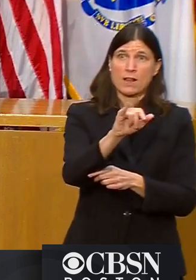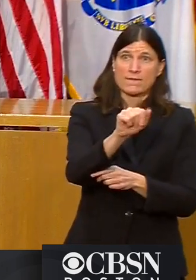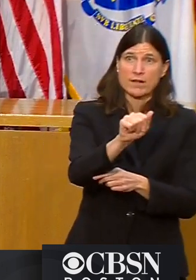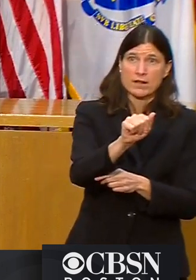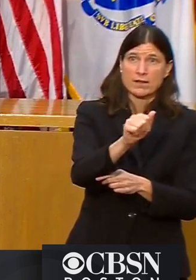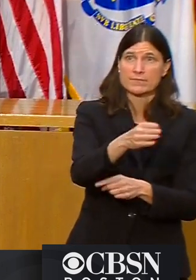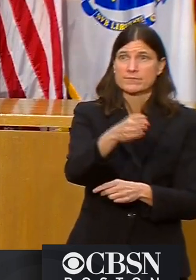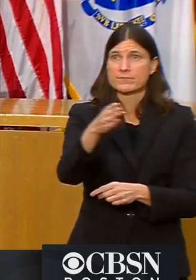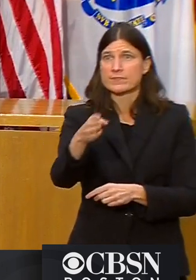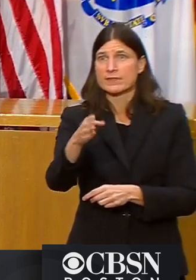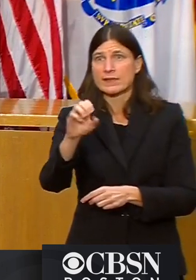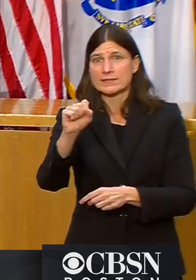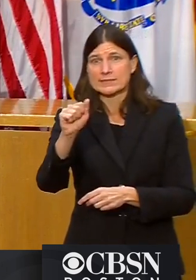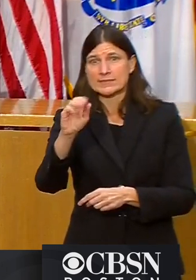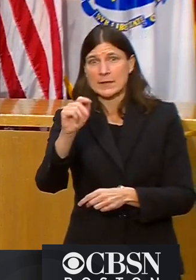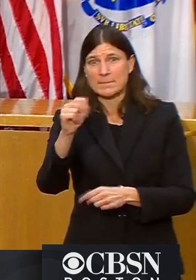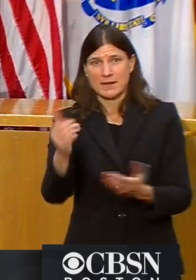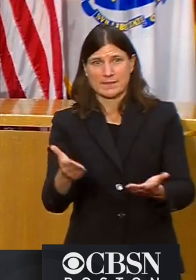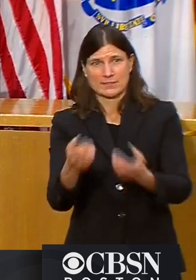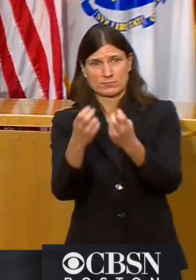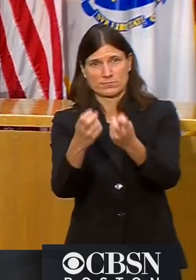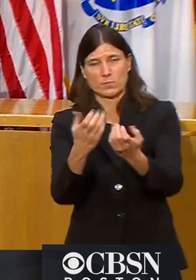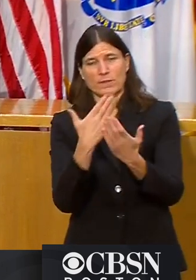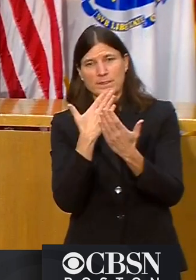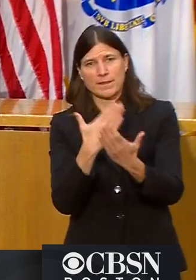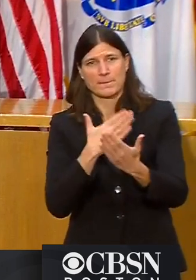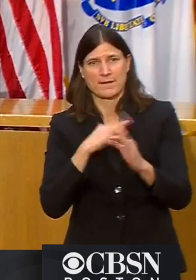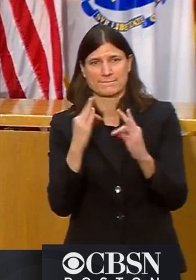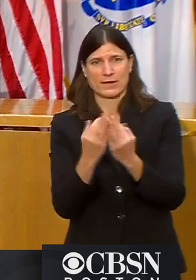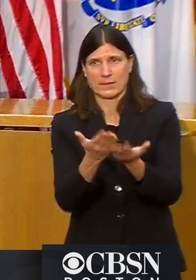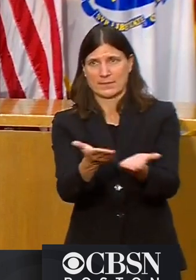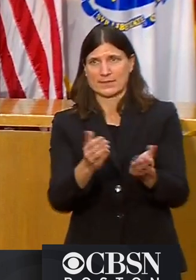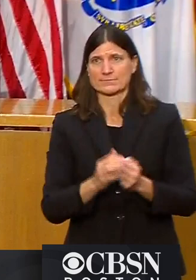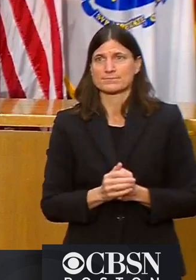Governor and Lieutenant Governor, for this opportunity.